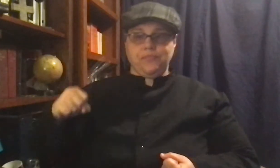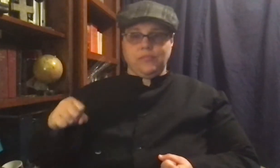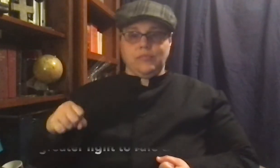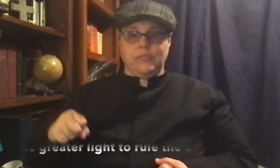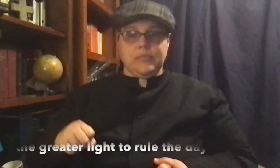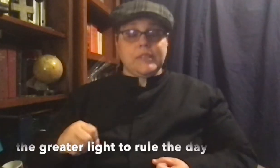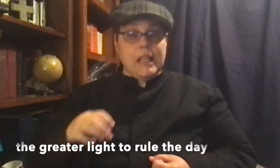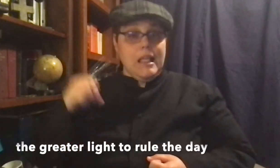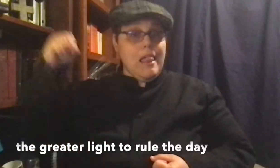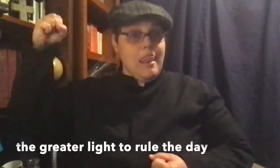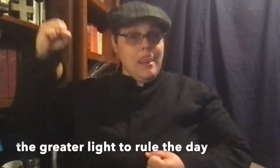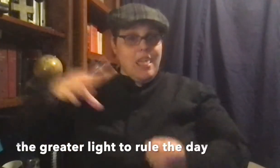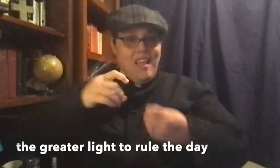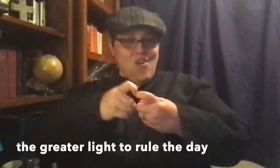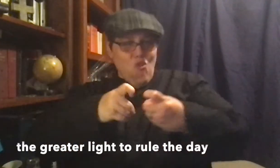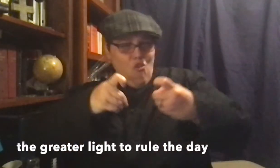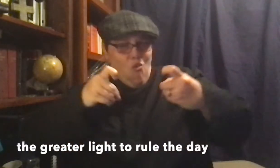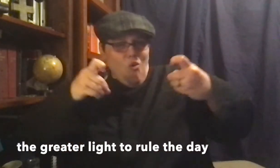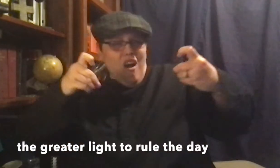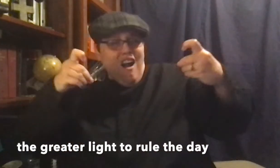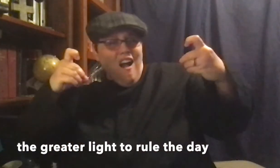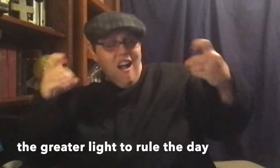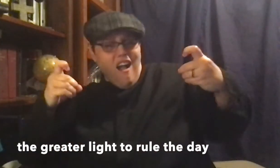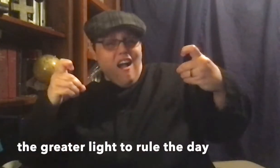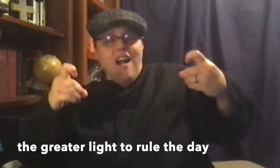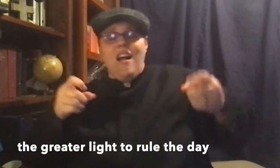the greater light to rule the day,